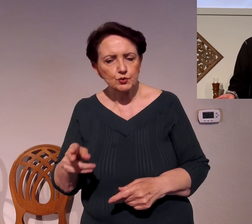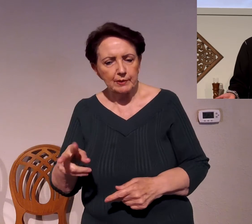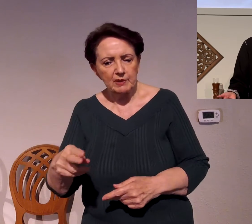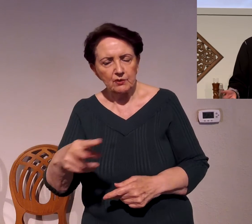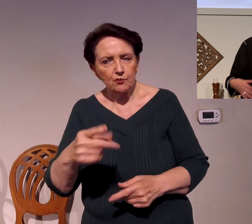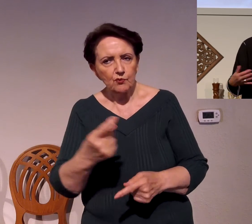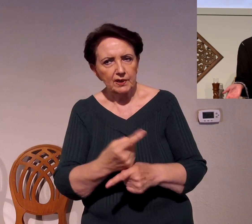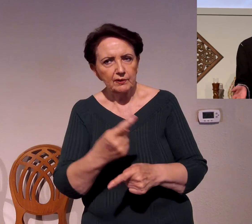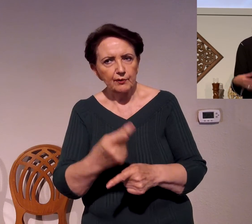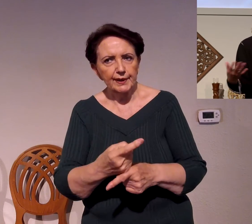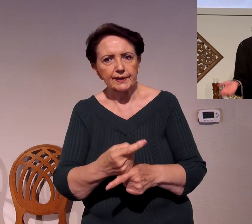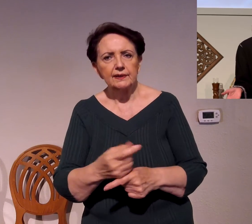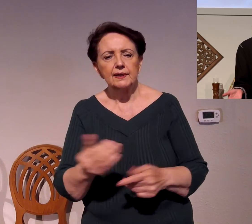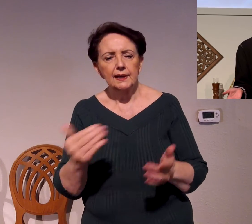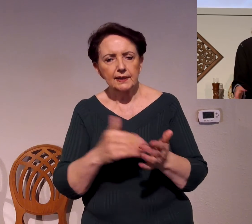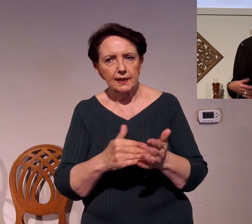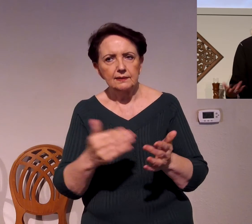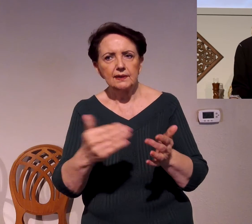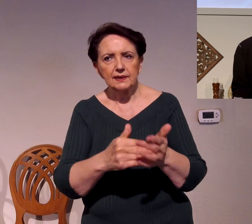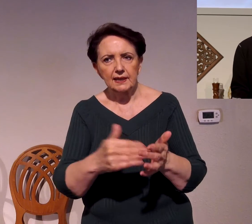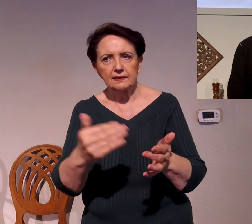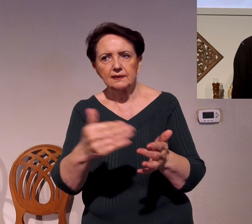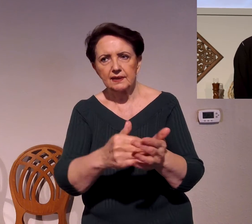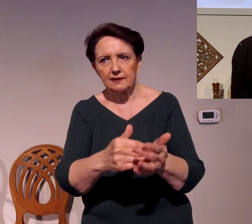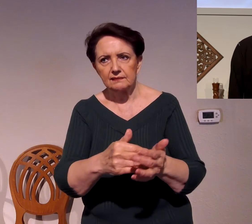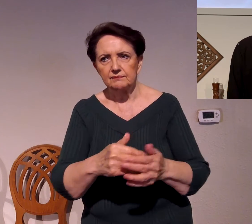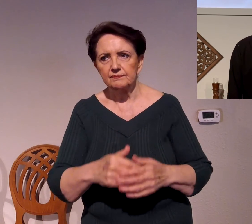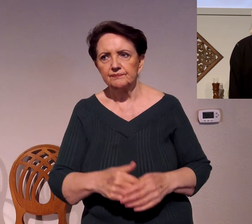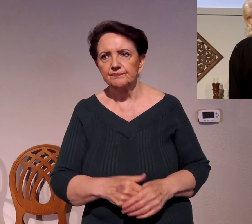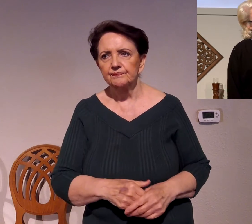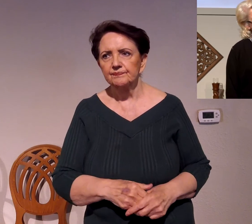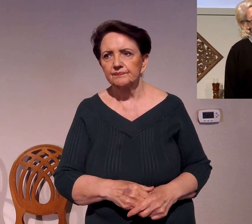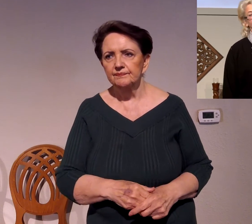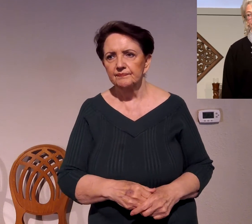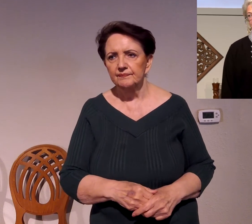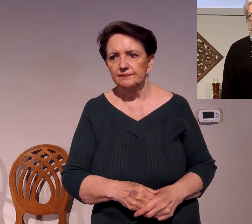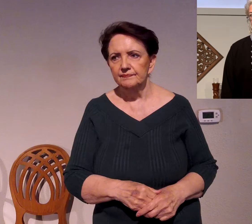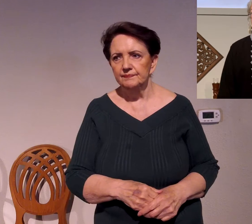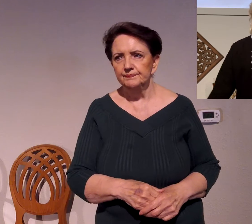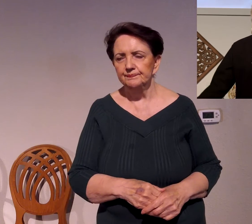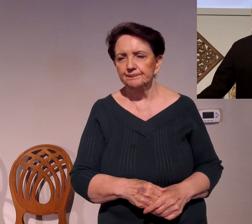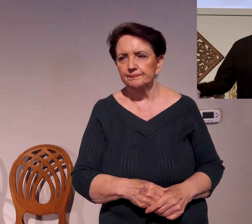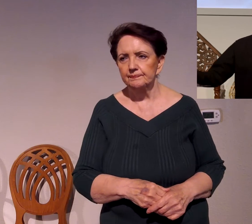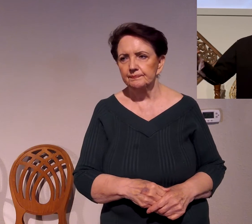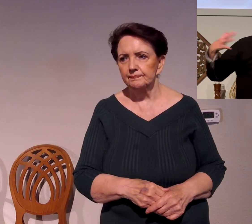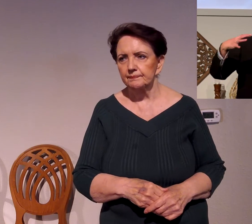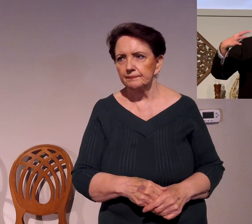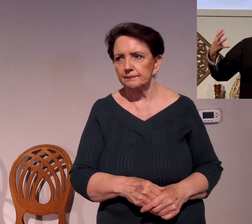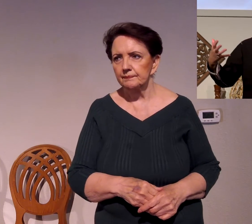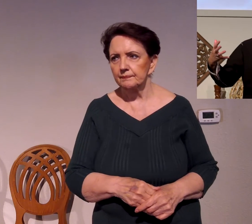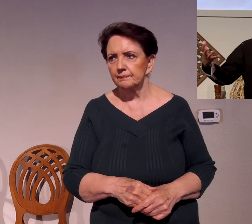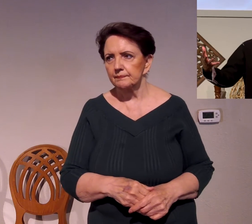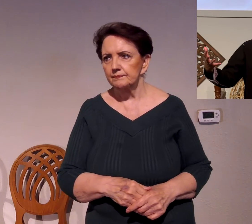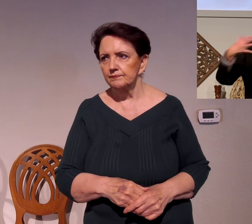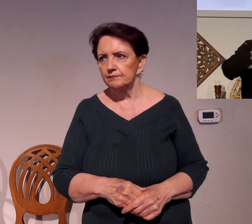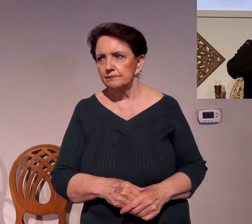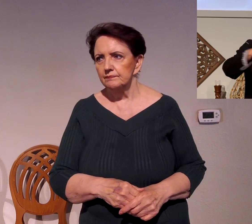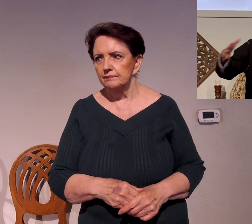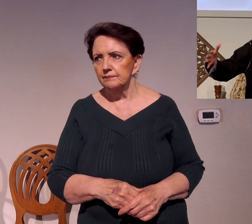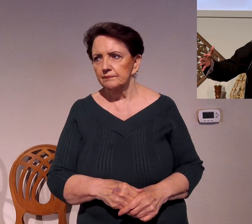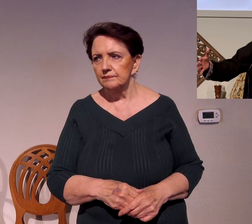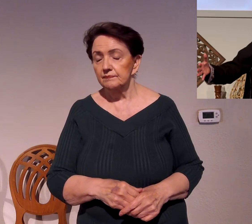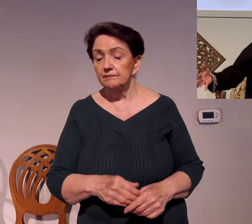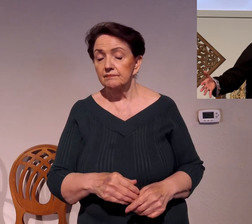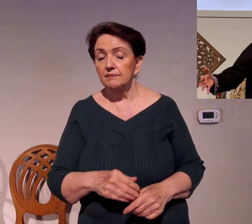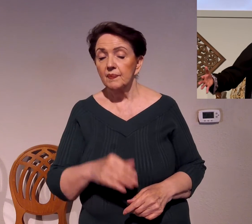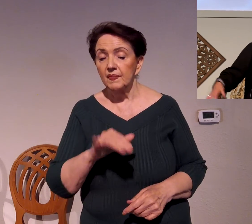regular basis, over and over and over and over and over again, right? Because it is in the nature of blackberry brambles to take